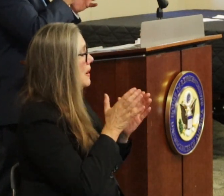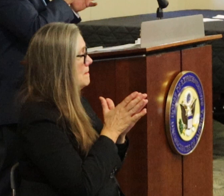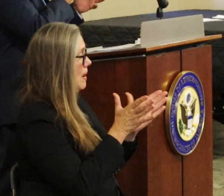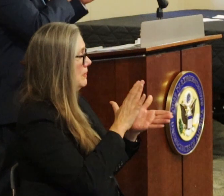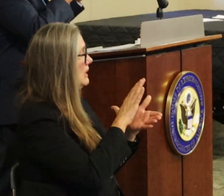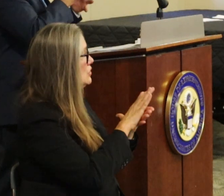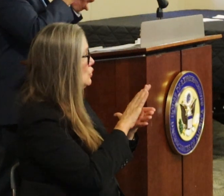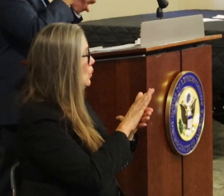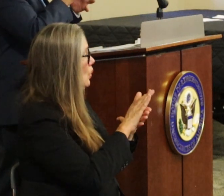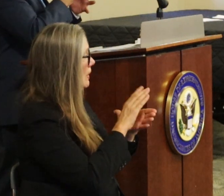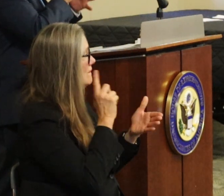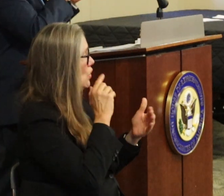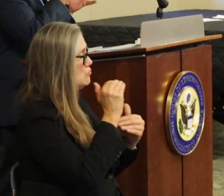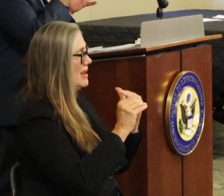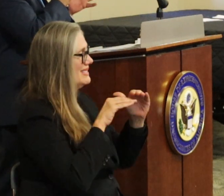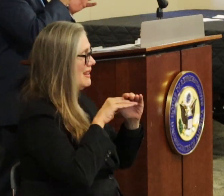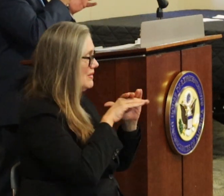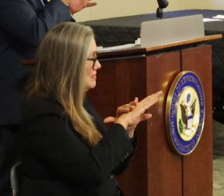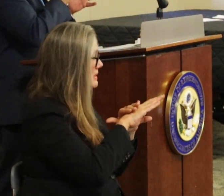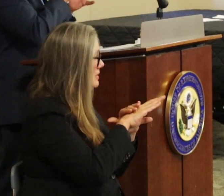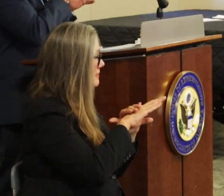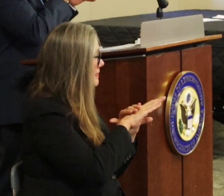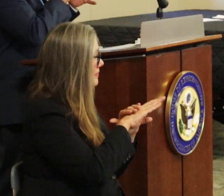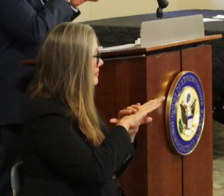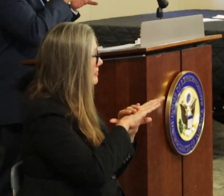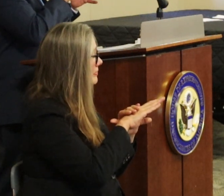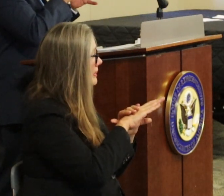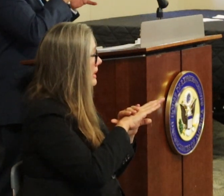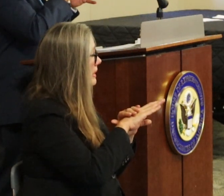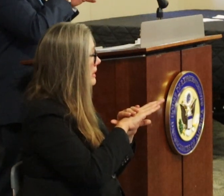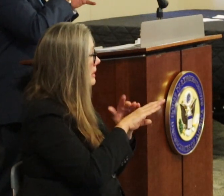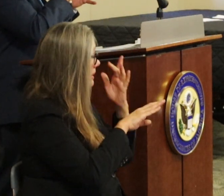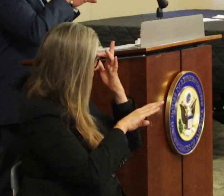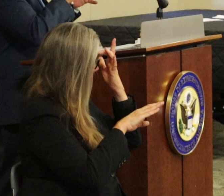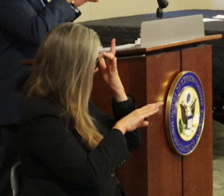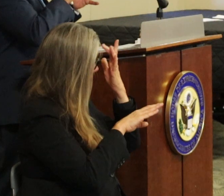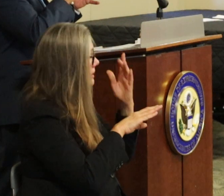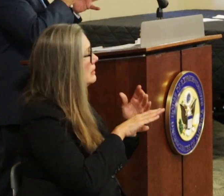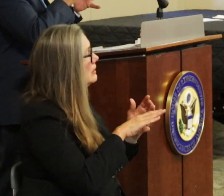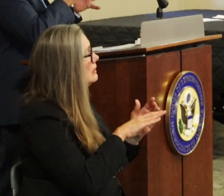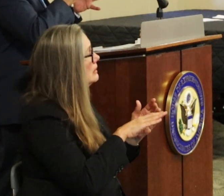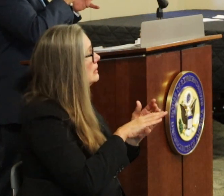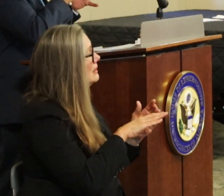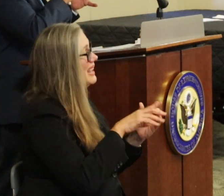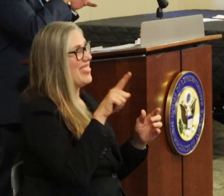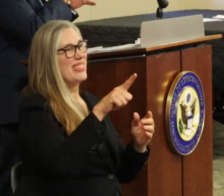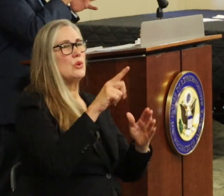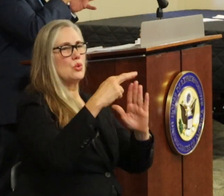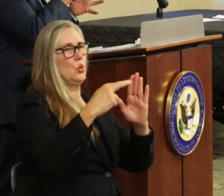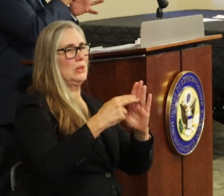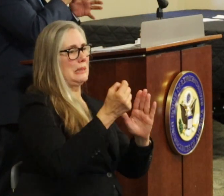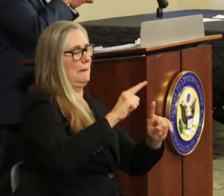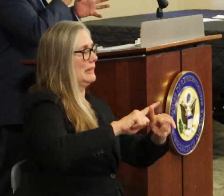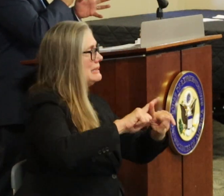school admittance process for everyone. It allows you to abide by a slightly different set of rules, but it's